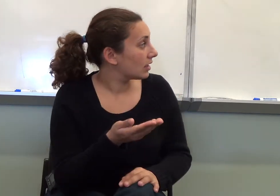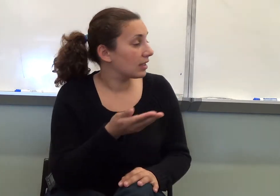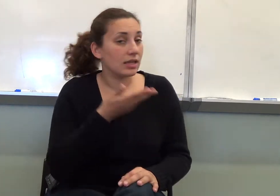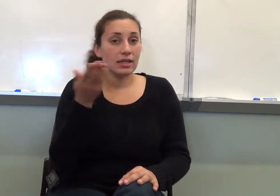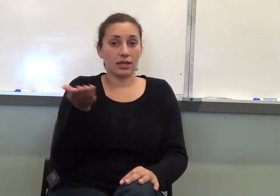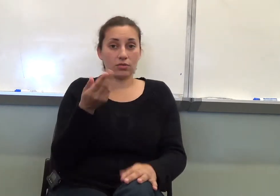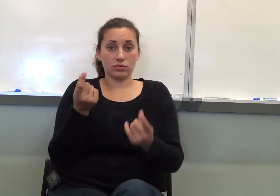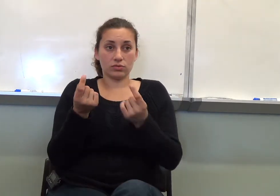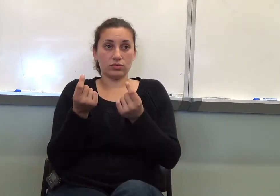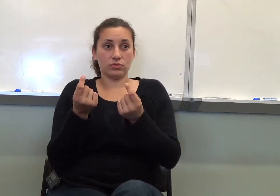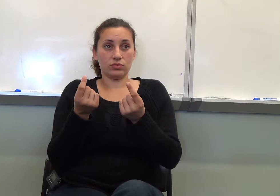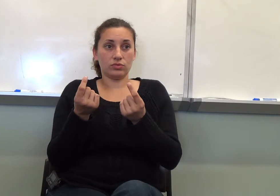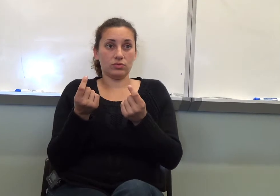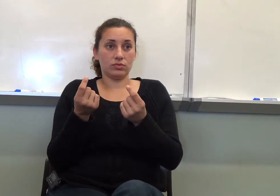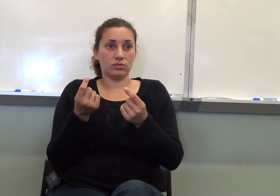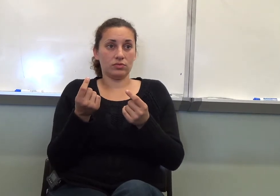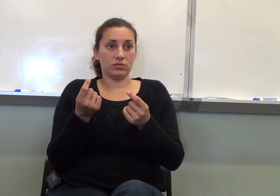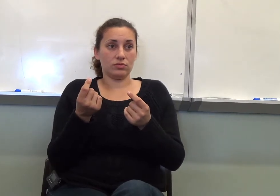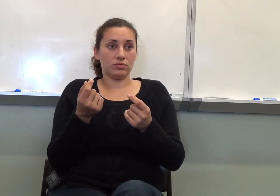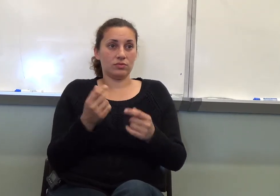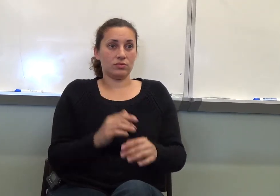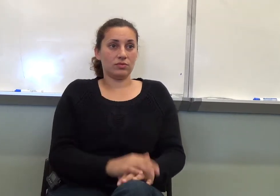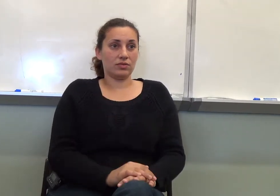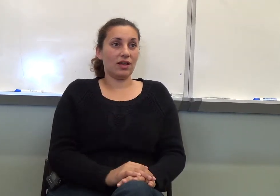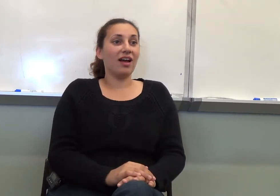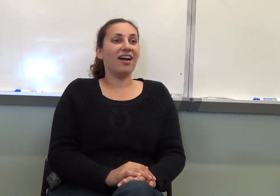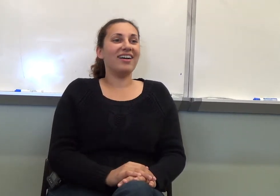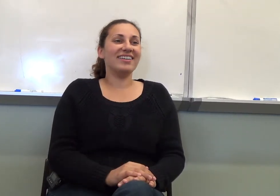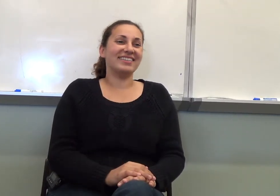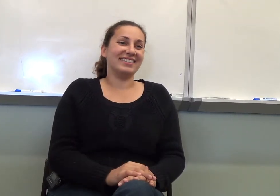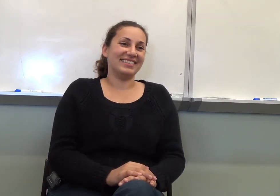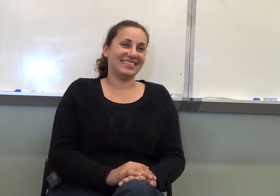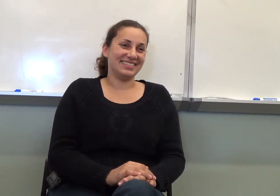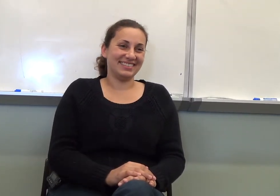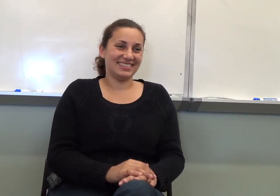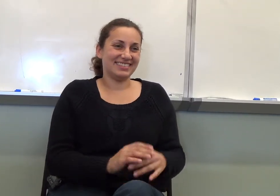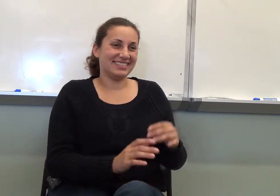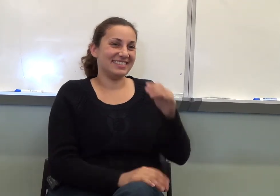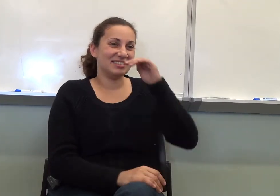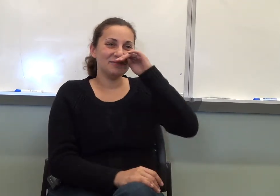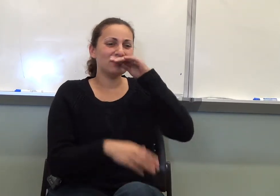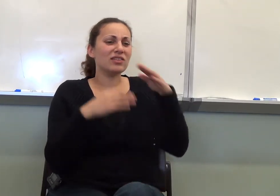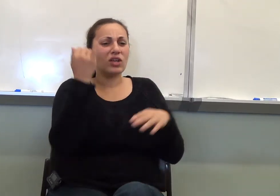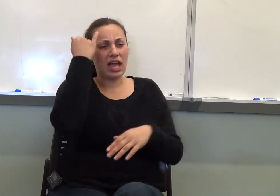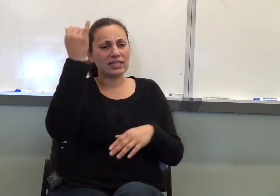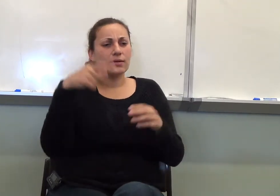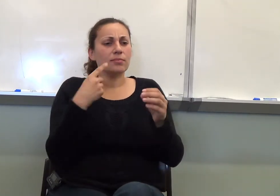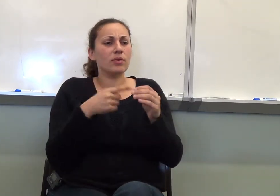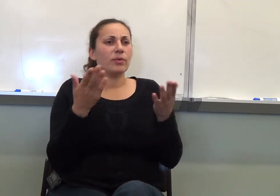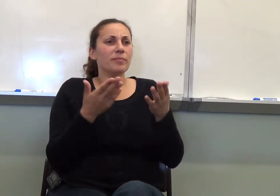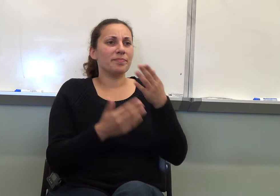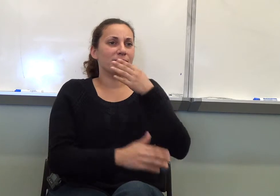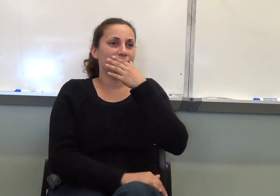change this to addition of a -5B and write this as a -1 times a